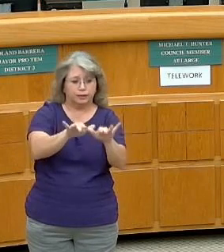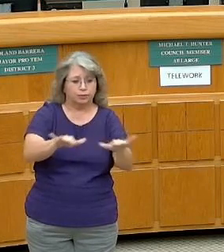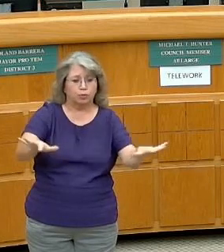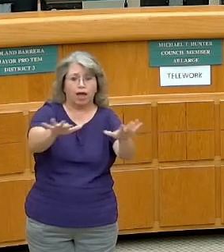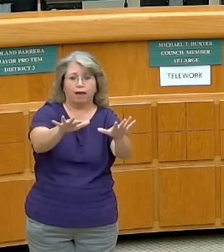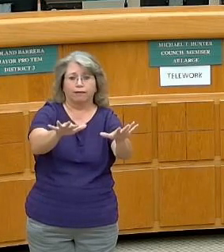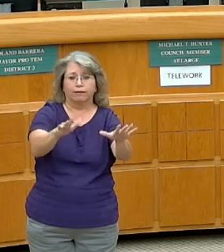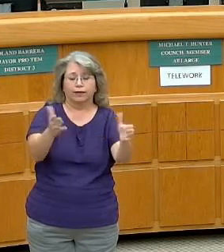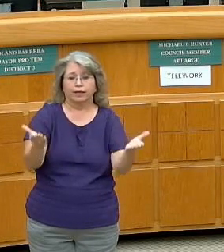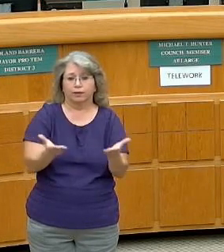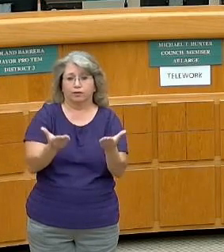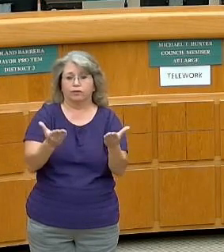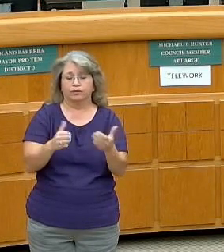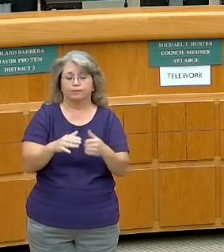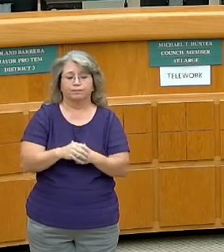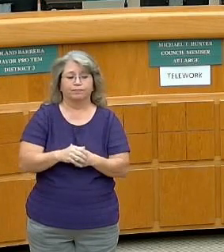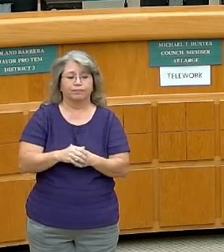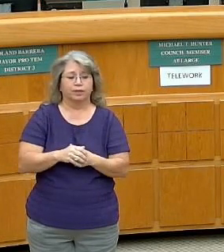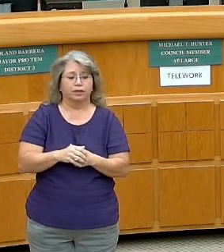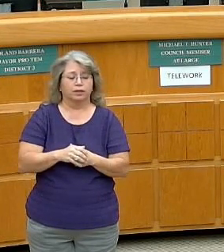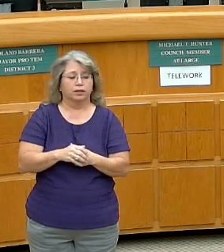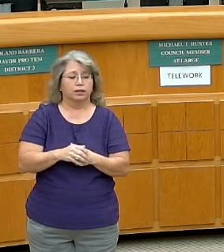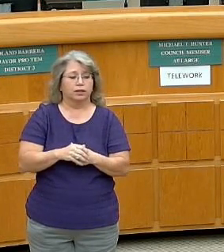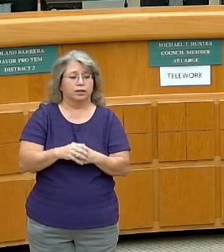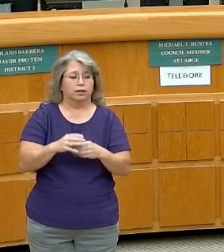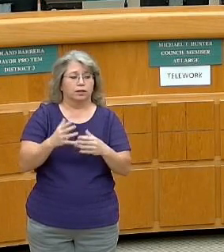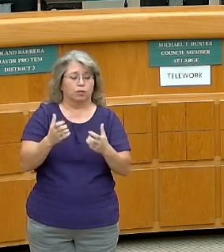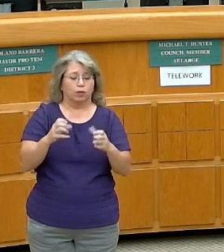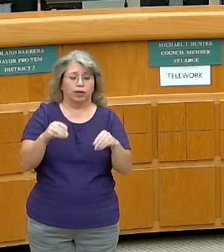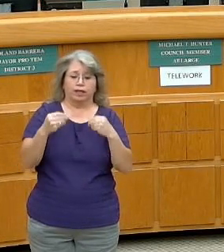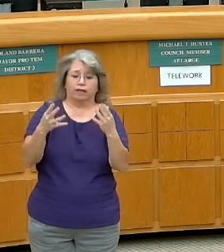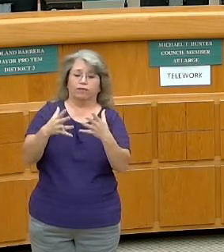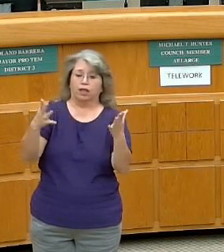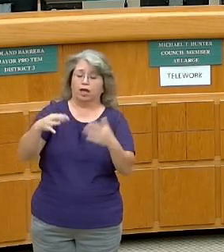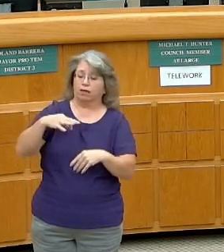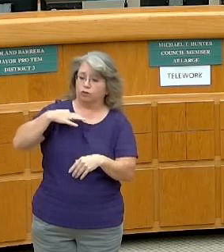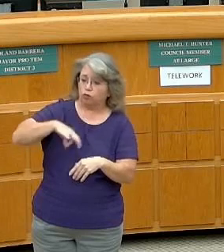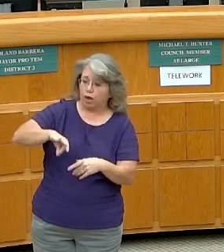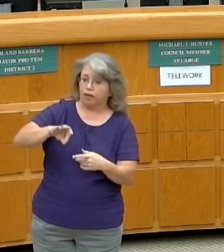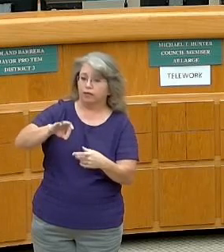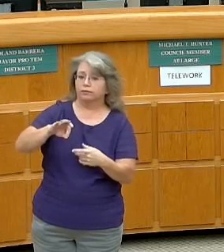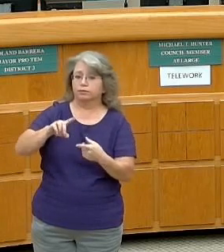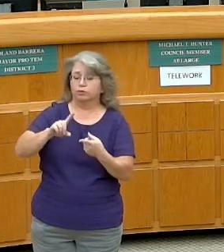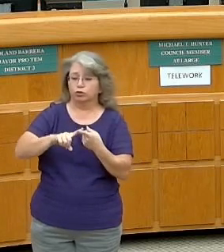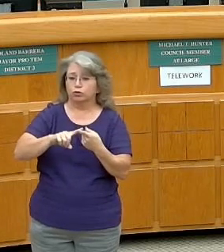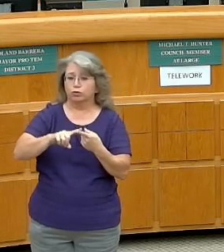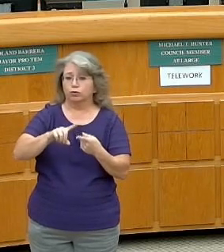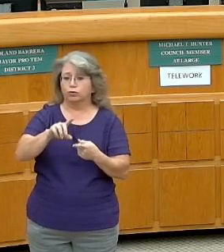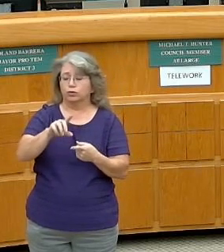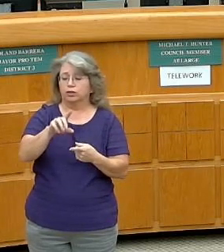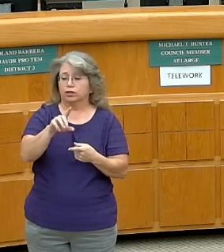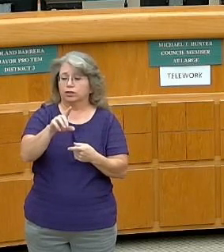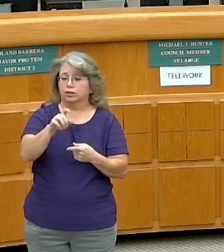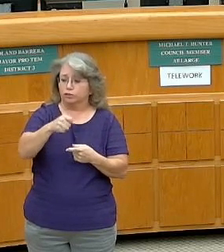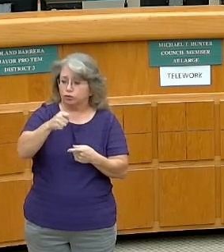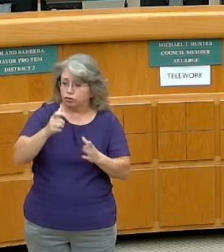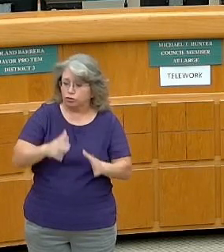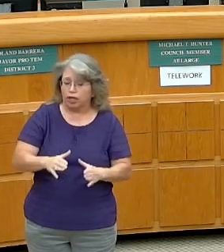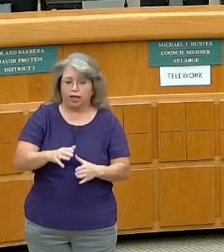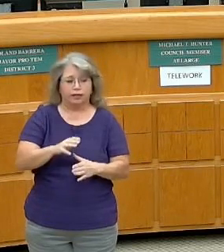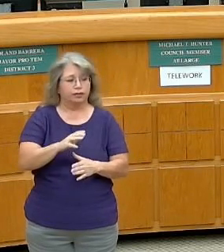so a lot of credit is due to Judge, to Dr. Blow, to the mayor,